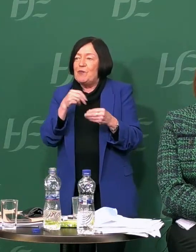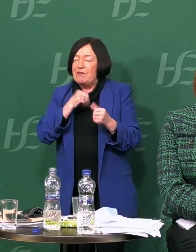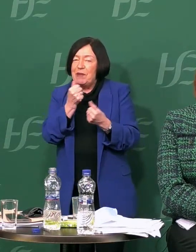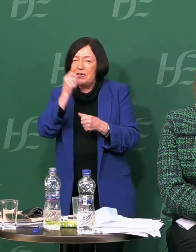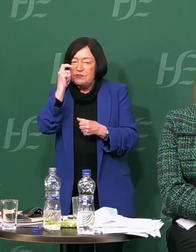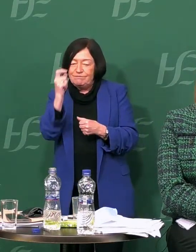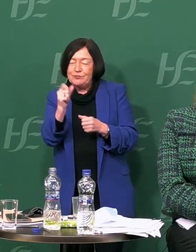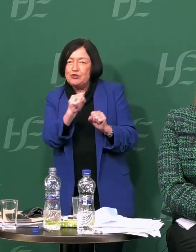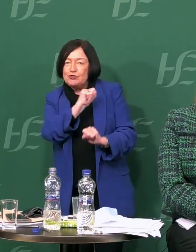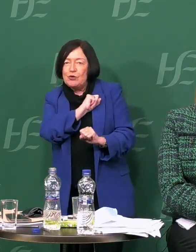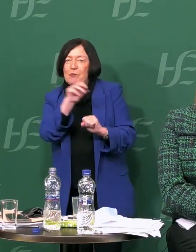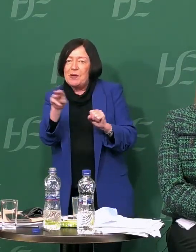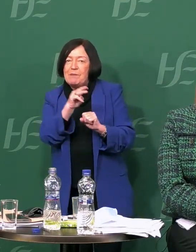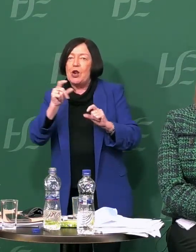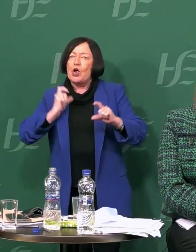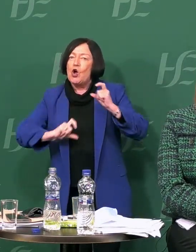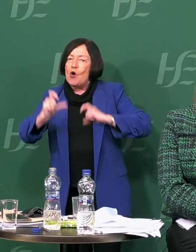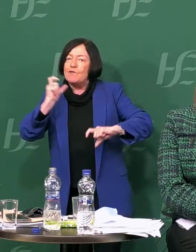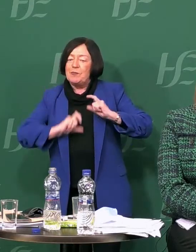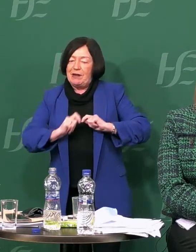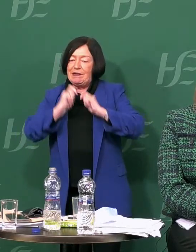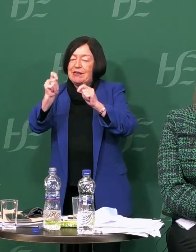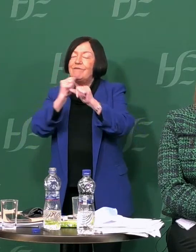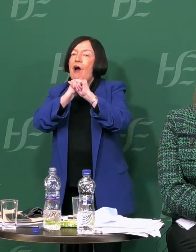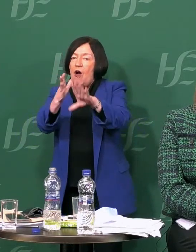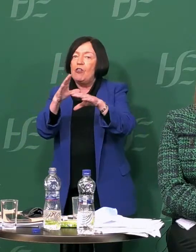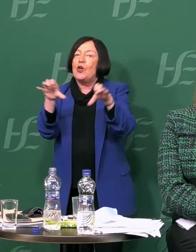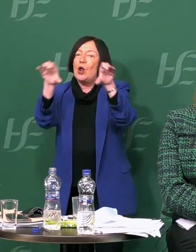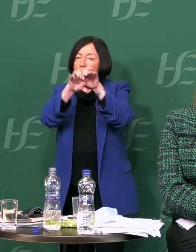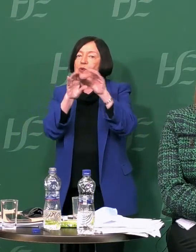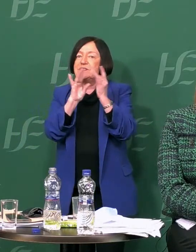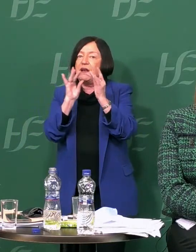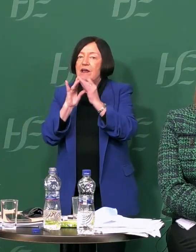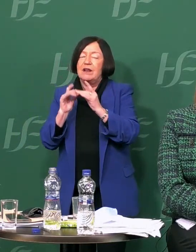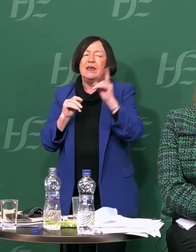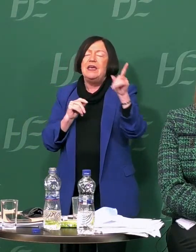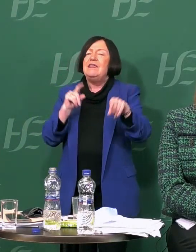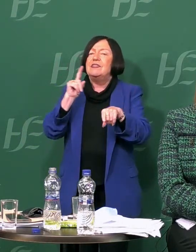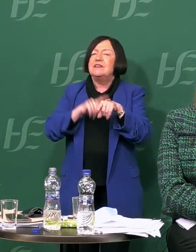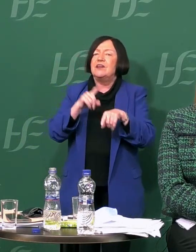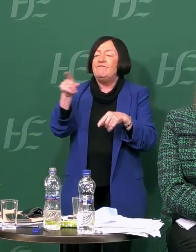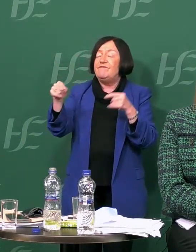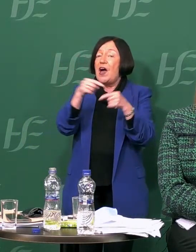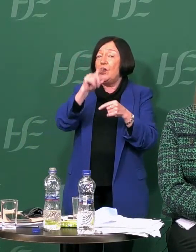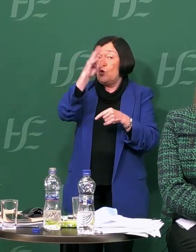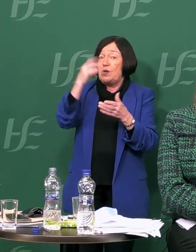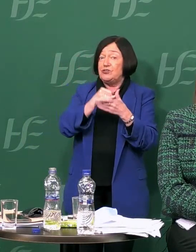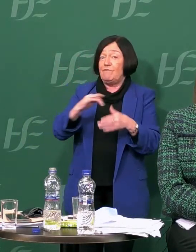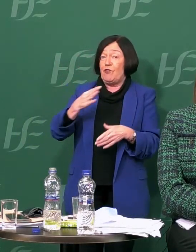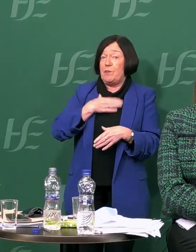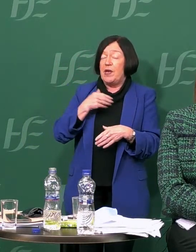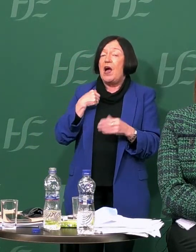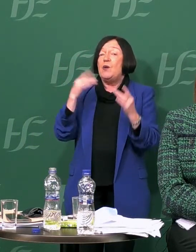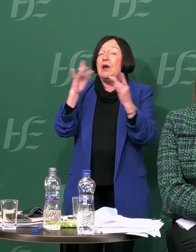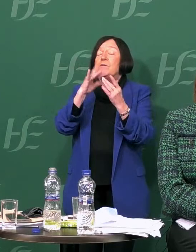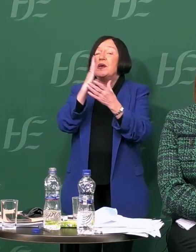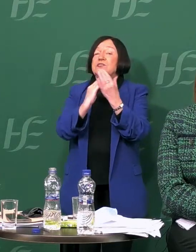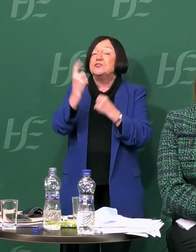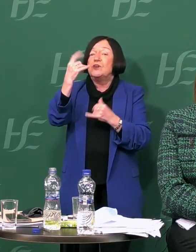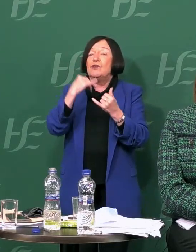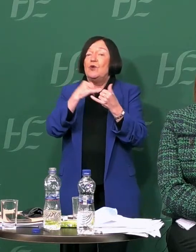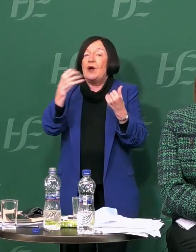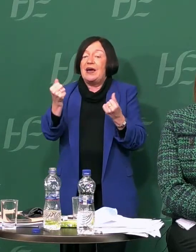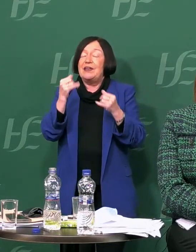sure people feel comfortable and give all of their close contacts. Just one question from me. I was contacted by someone who had an